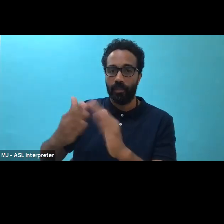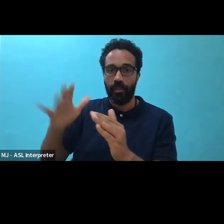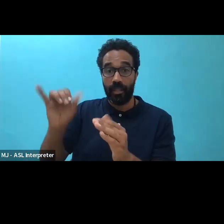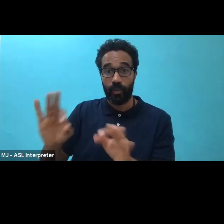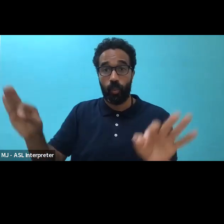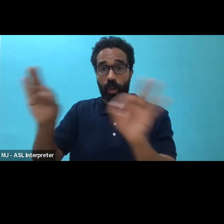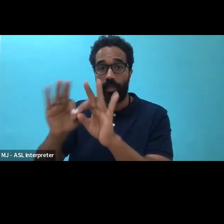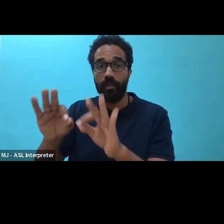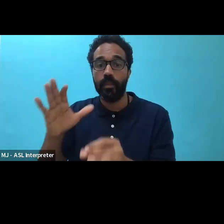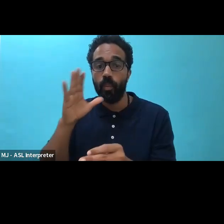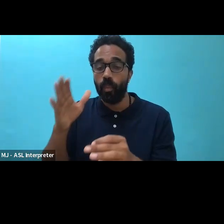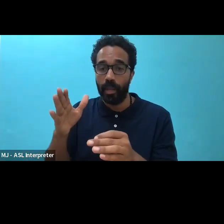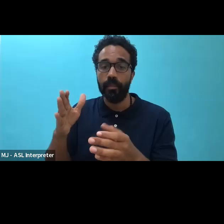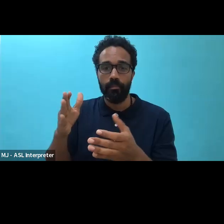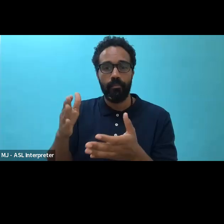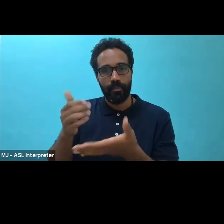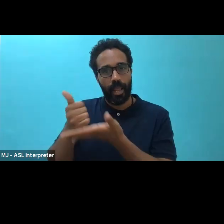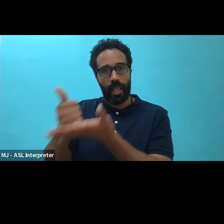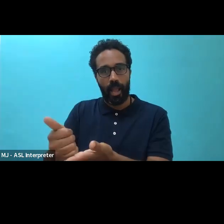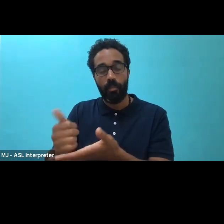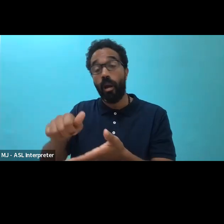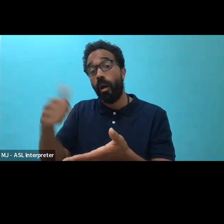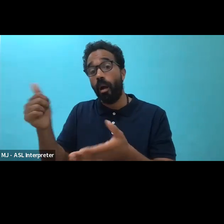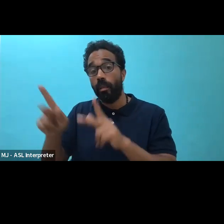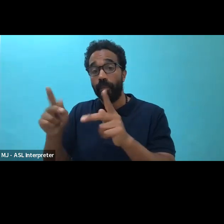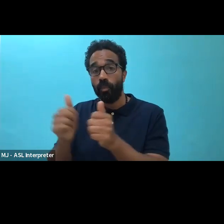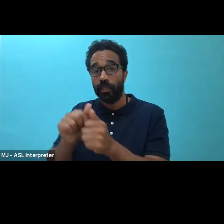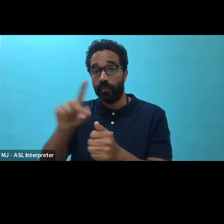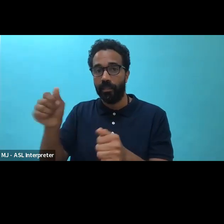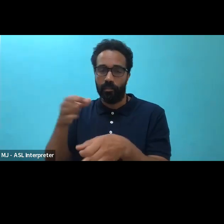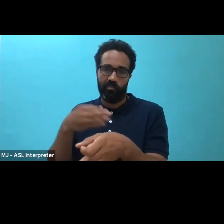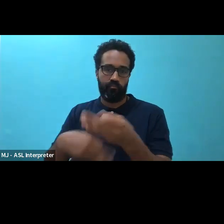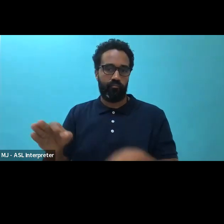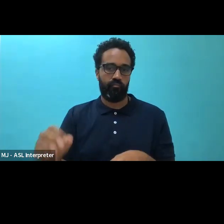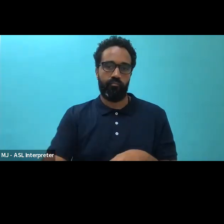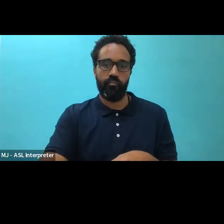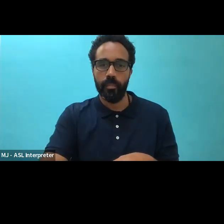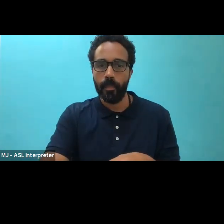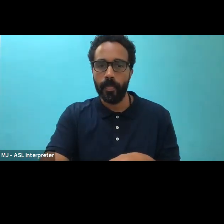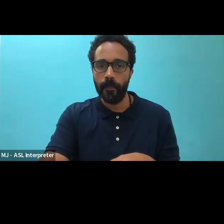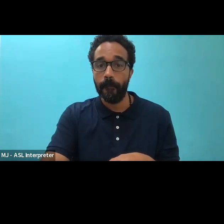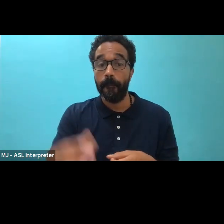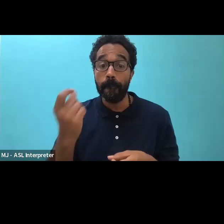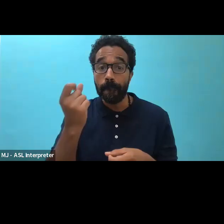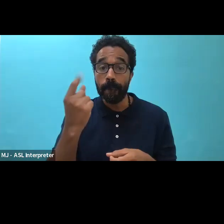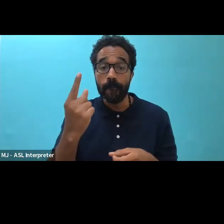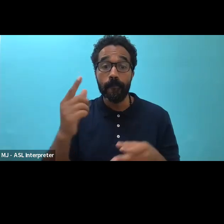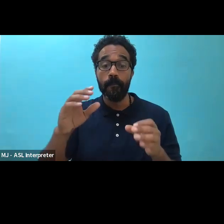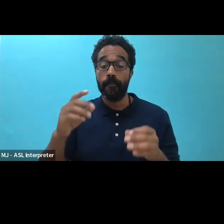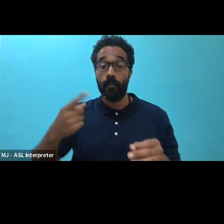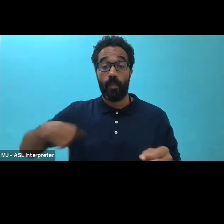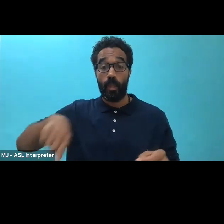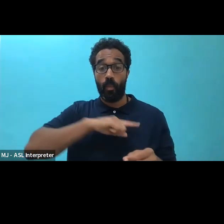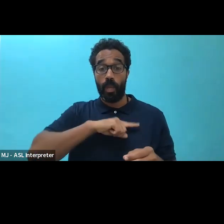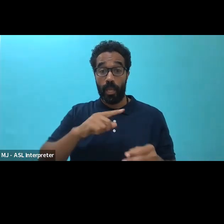then enables someone else with a disability to take our place. After all, none of us want to